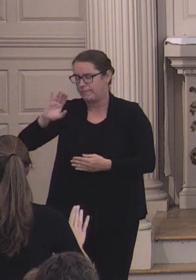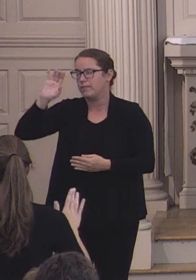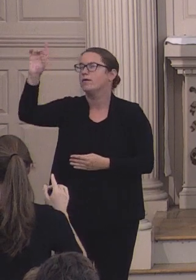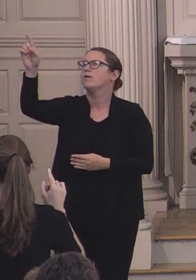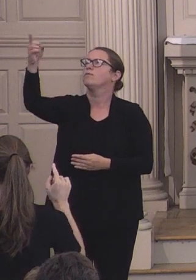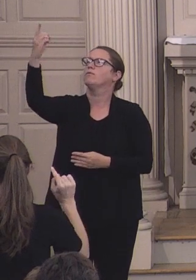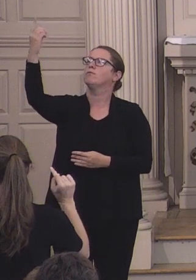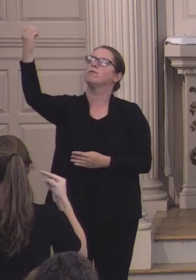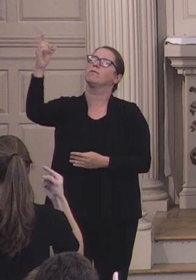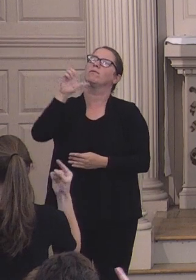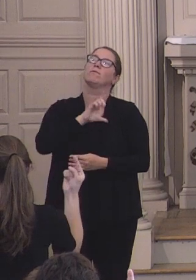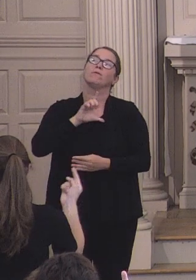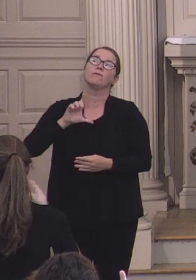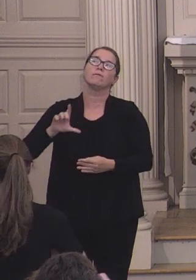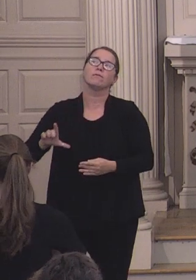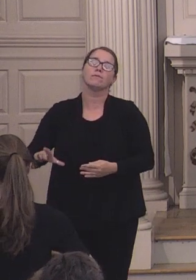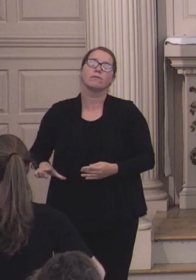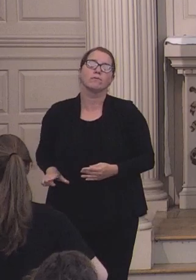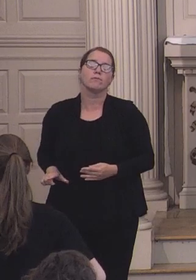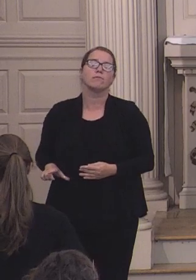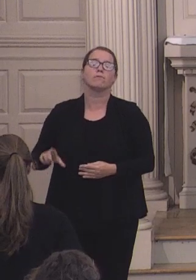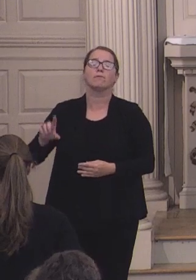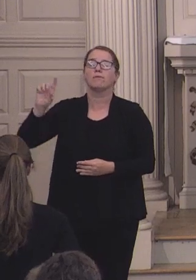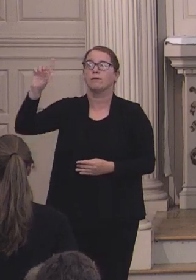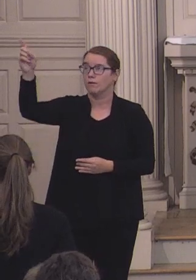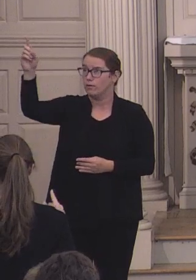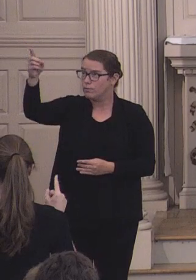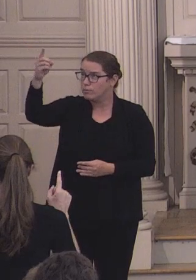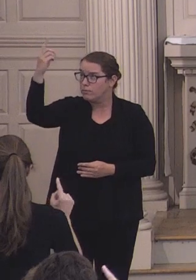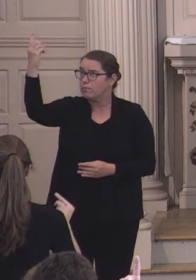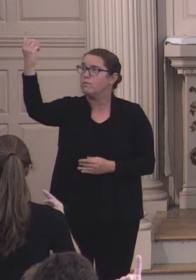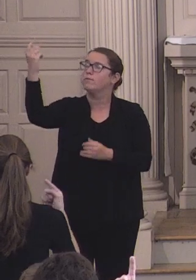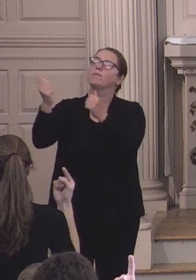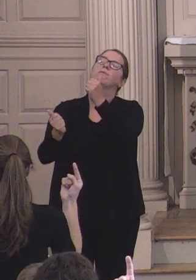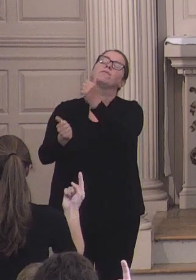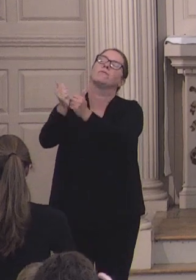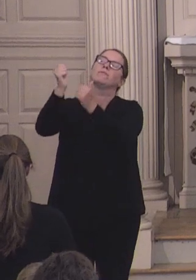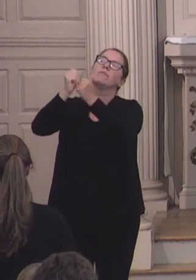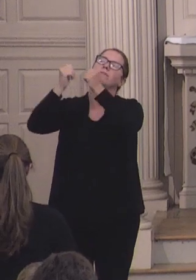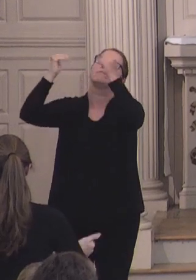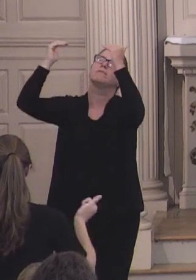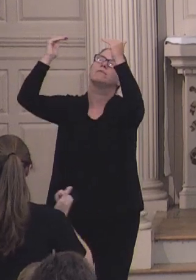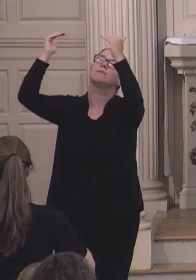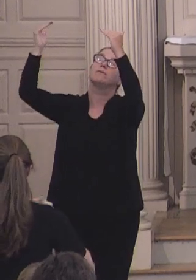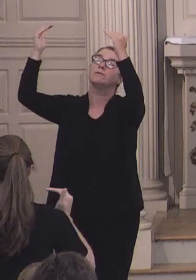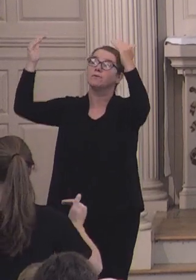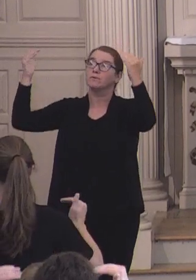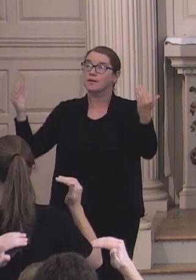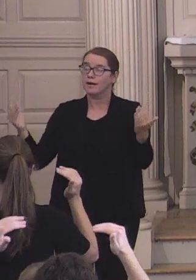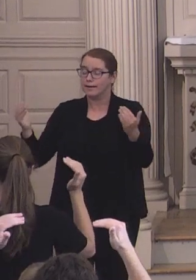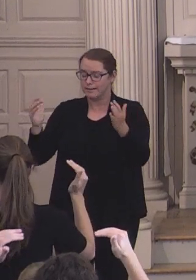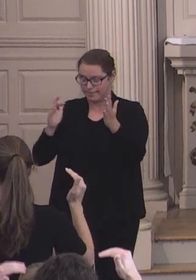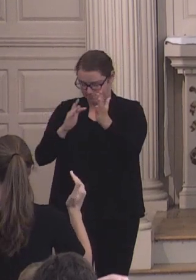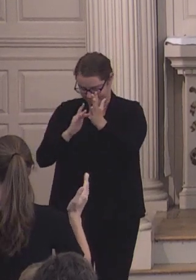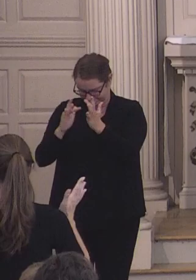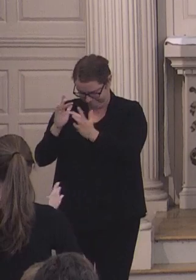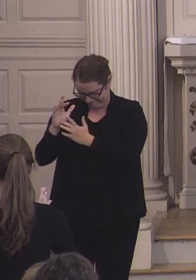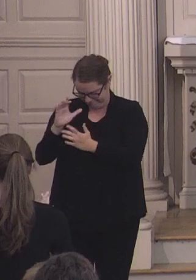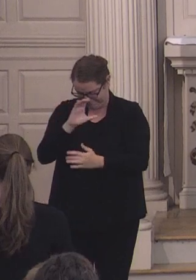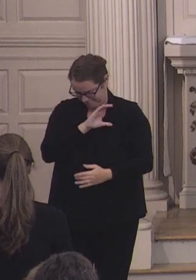One. You alone are the Lord. You alone are the Most